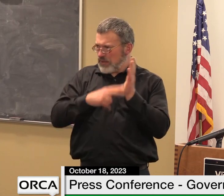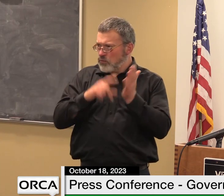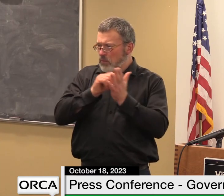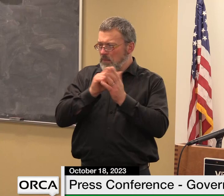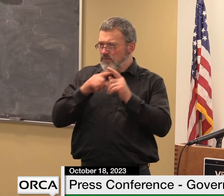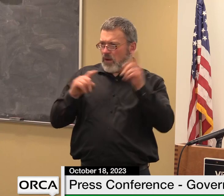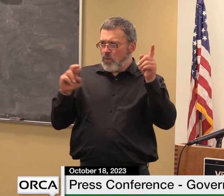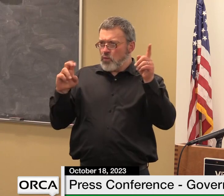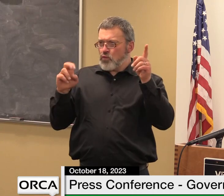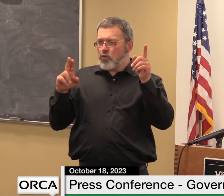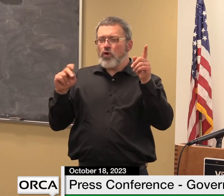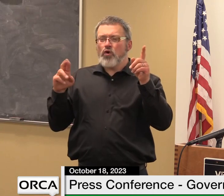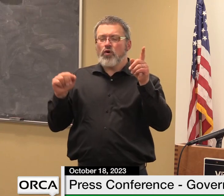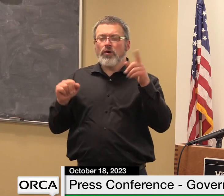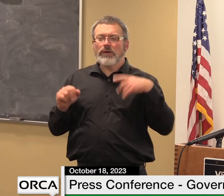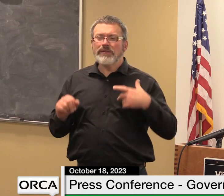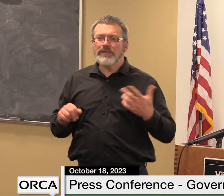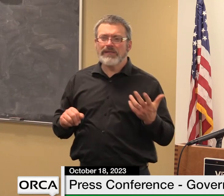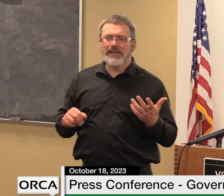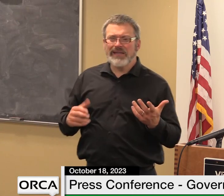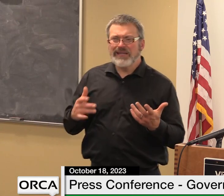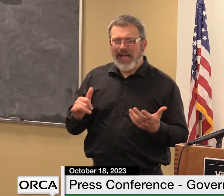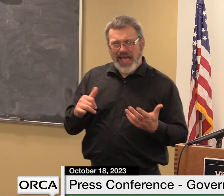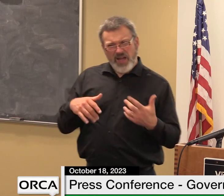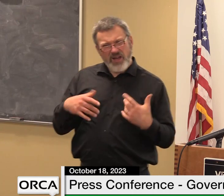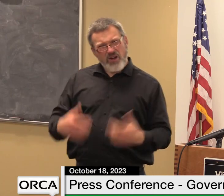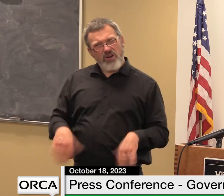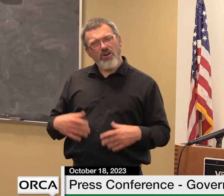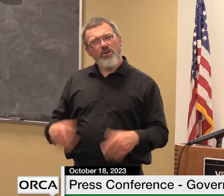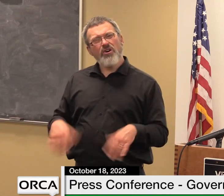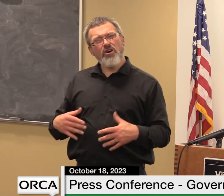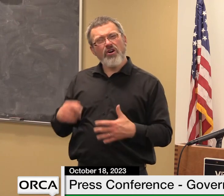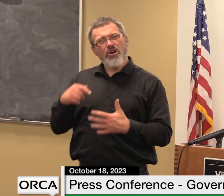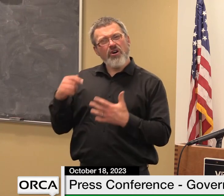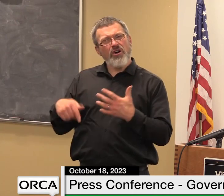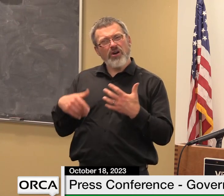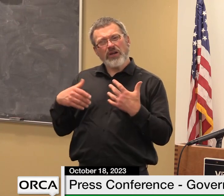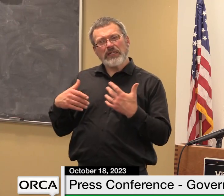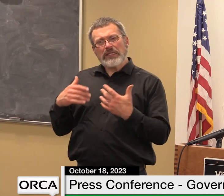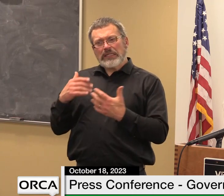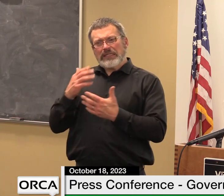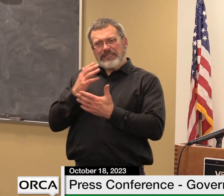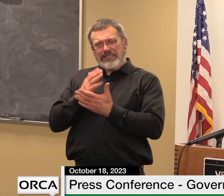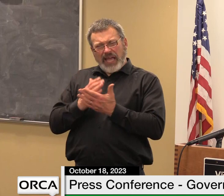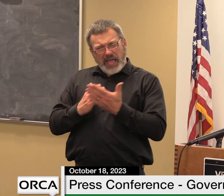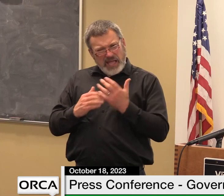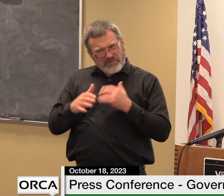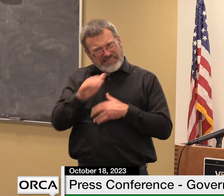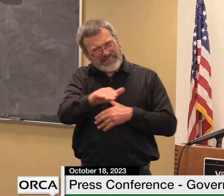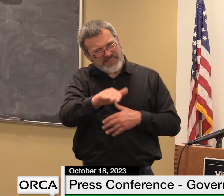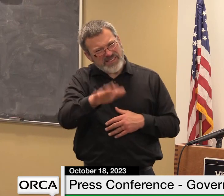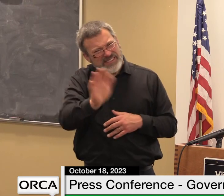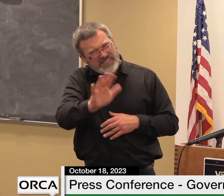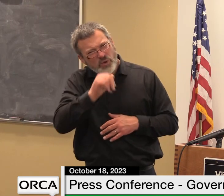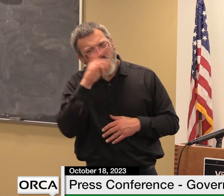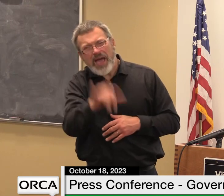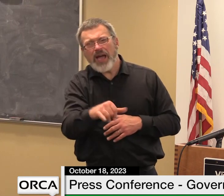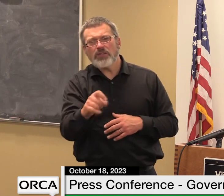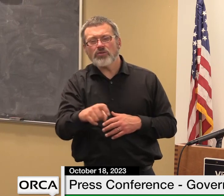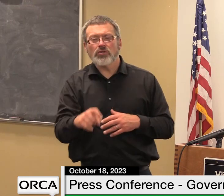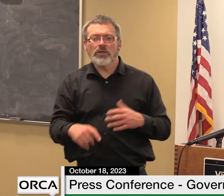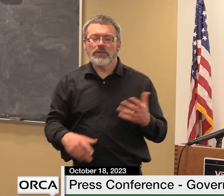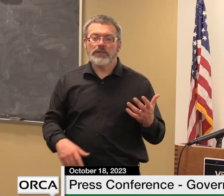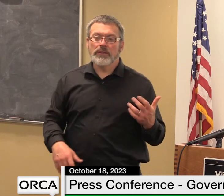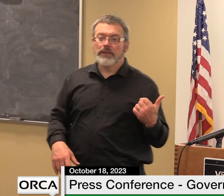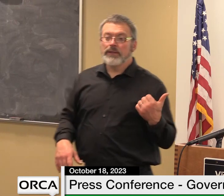Are none of these actions worth some condemnation? I think the horrific acts we saw